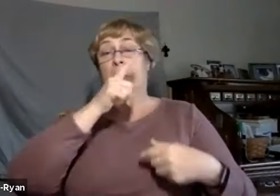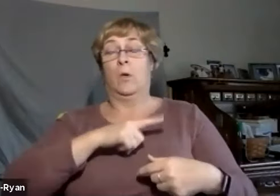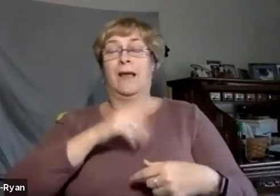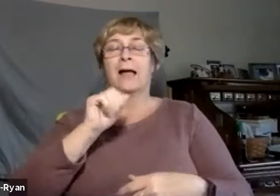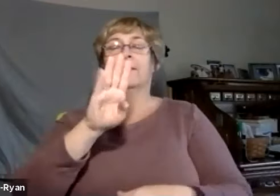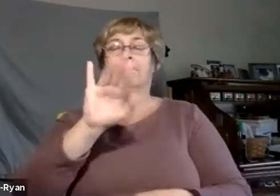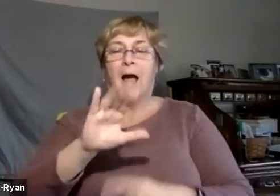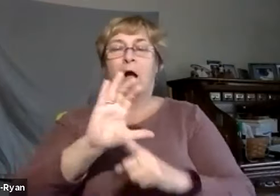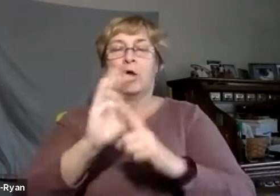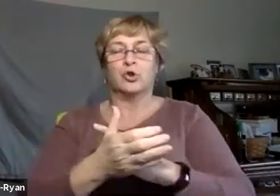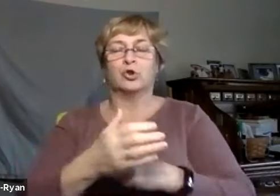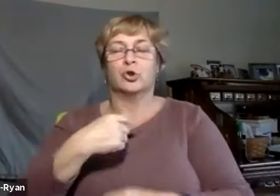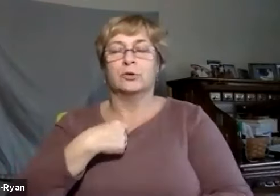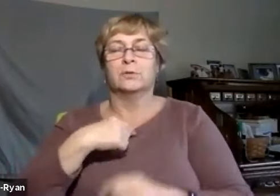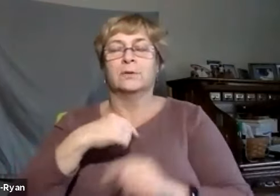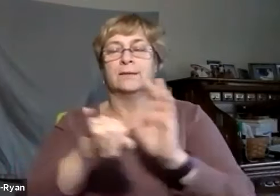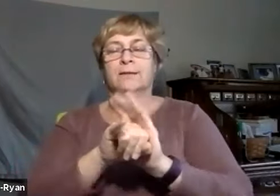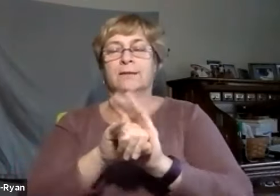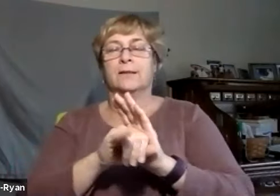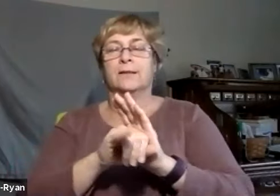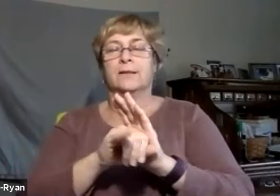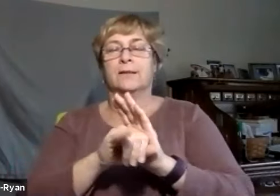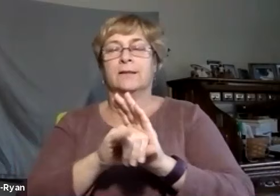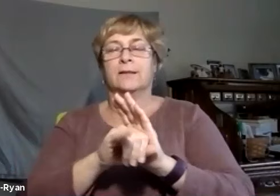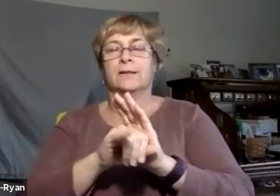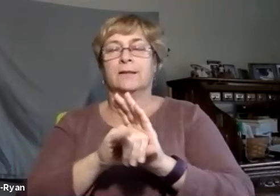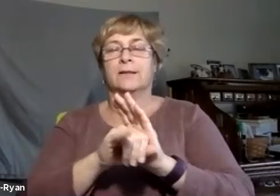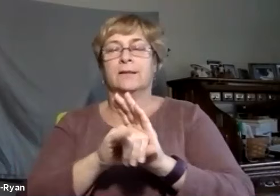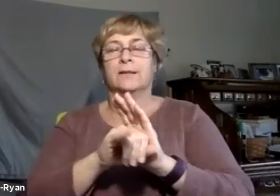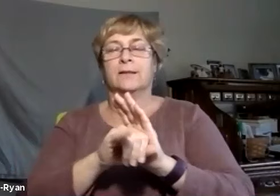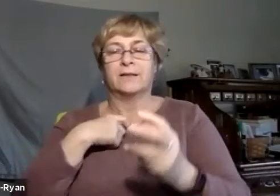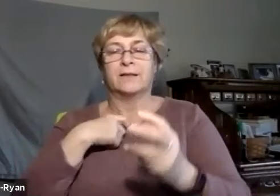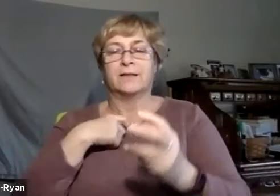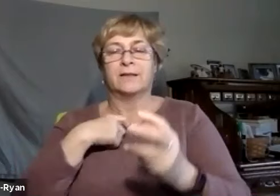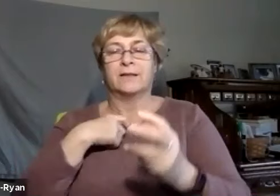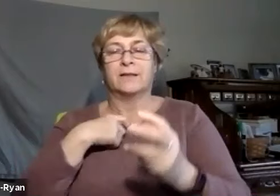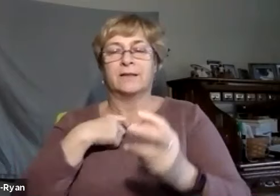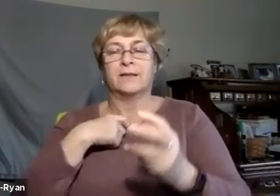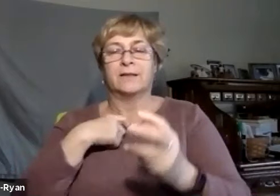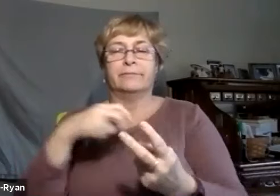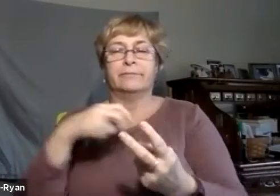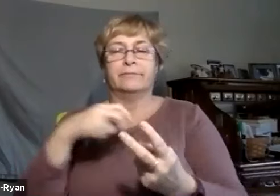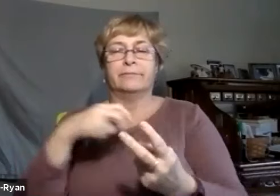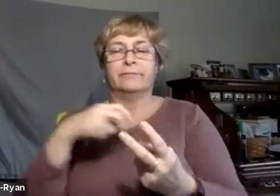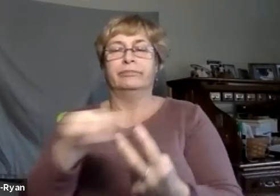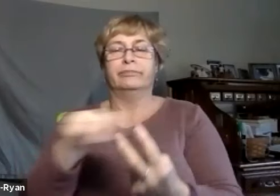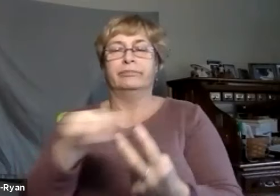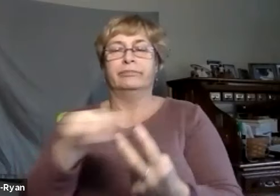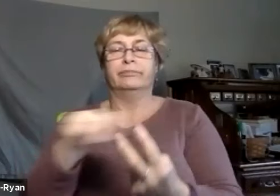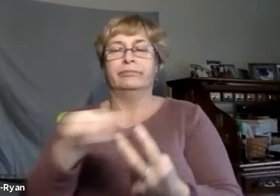in either culture and feel equally as comfortable. Their identity is as equally as comfortable with